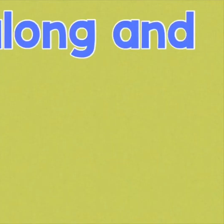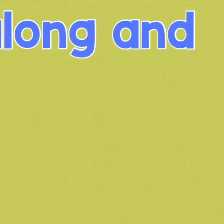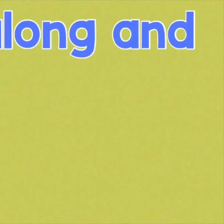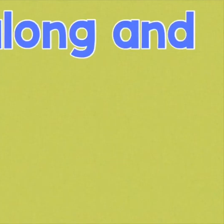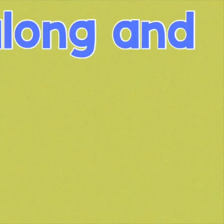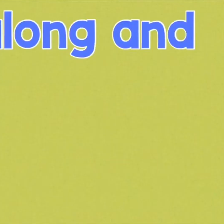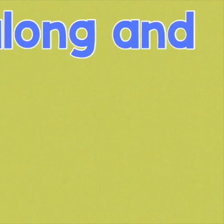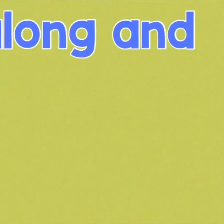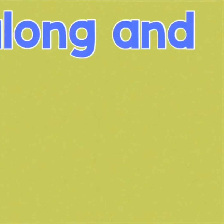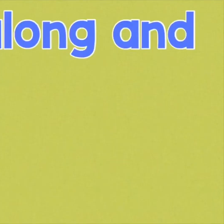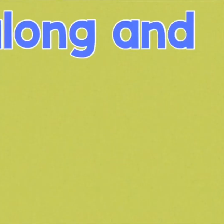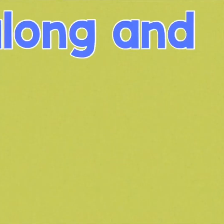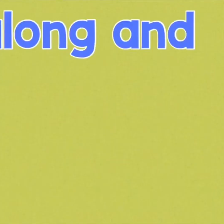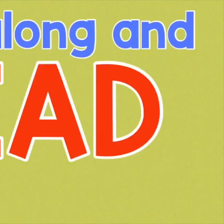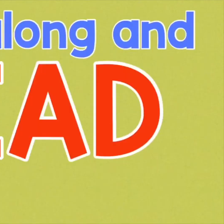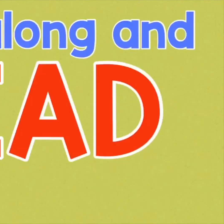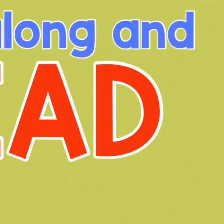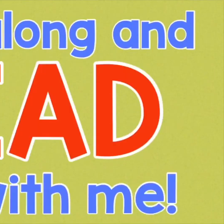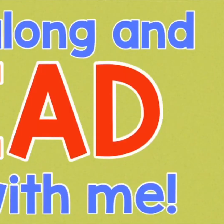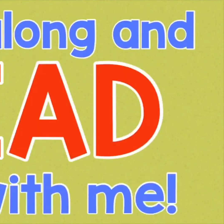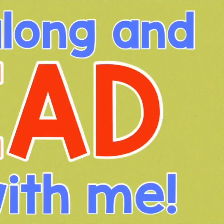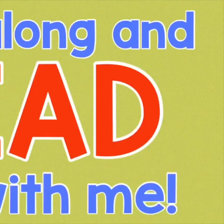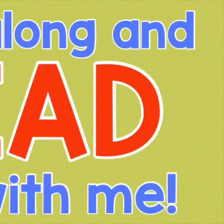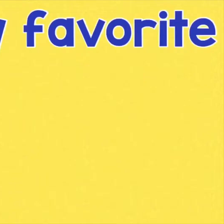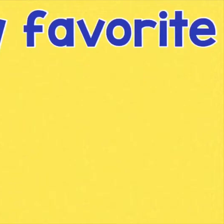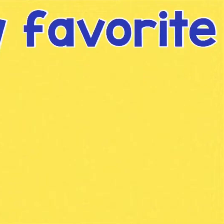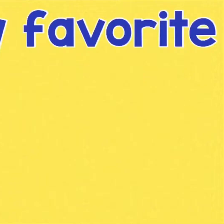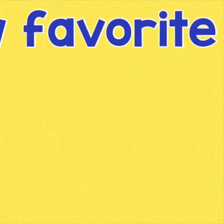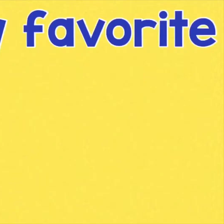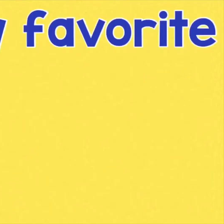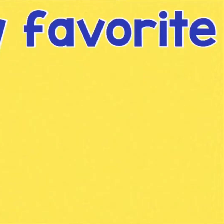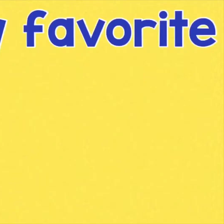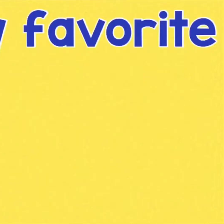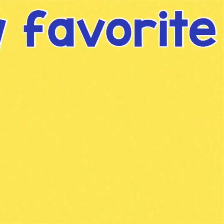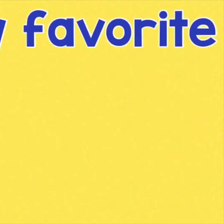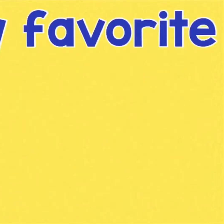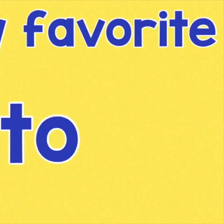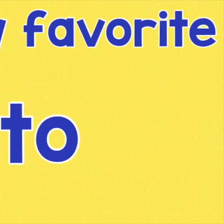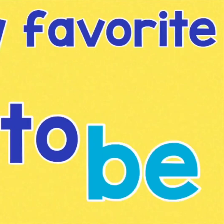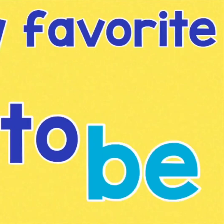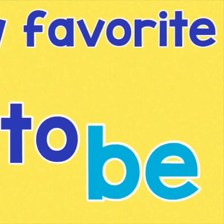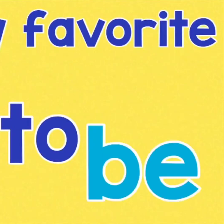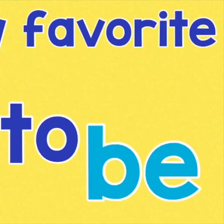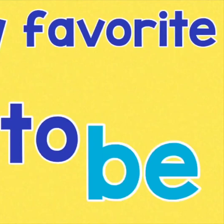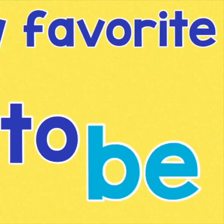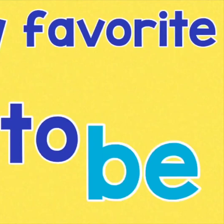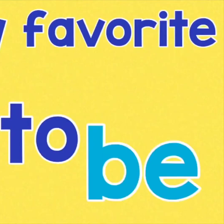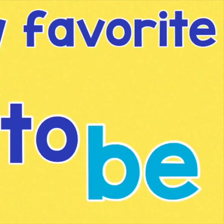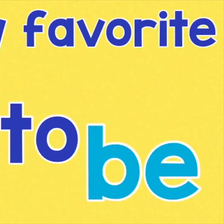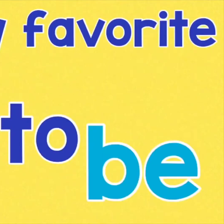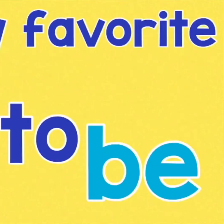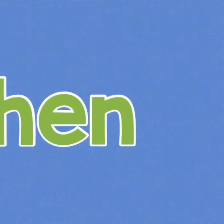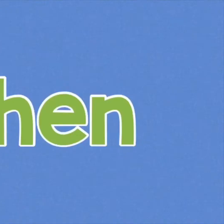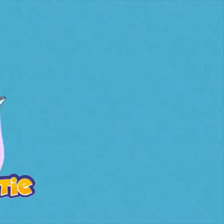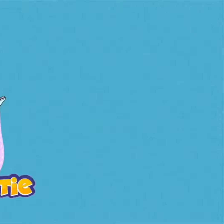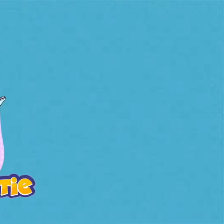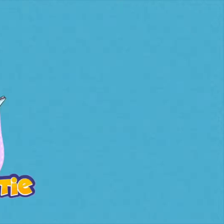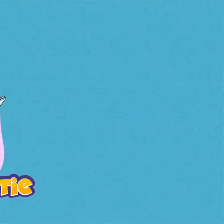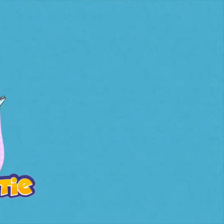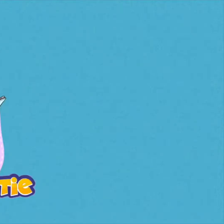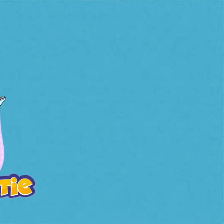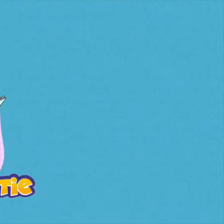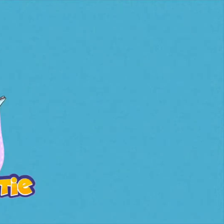again. Come along and read with me. It's my favorite place to be